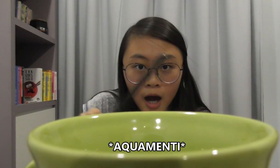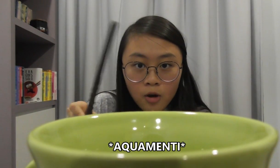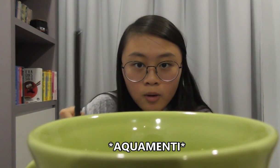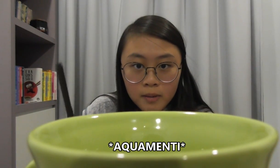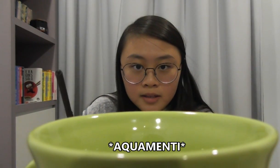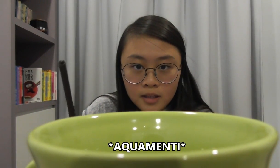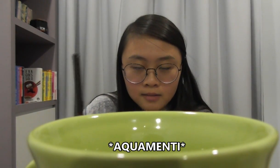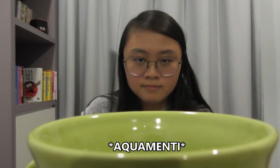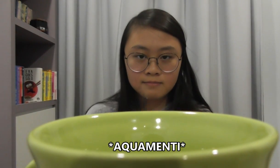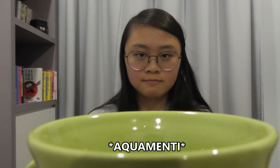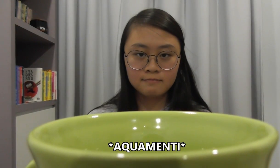Aquaman tea.